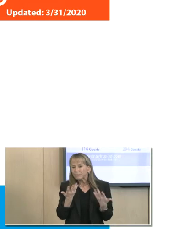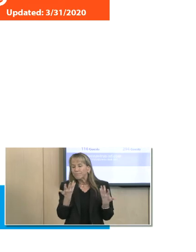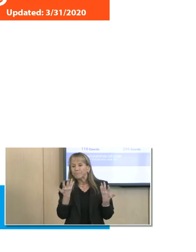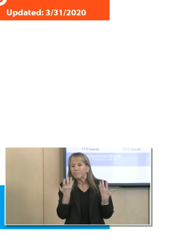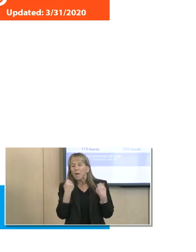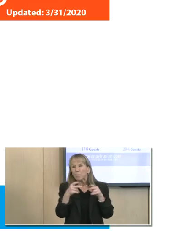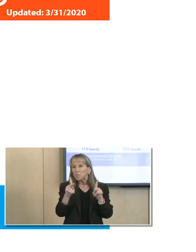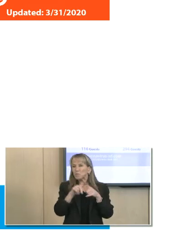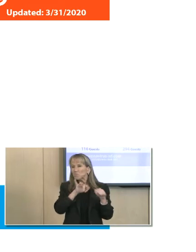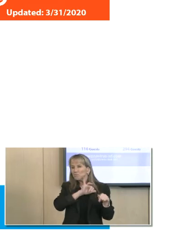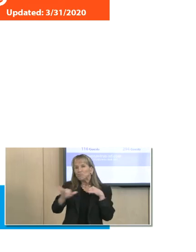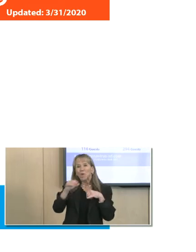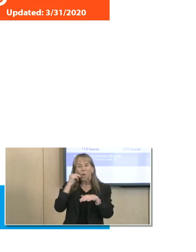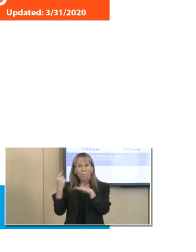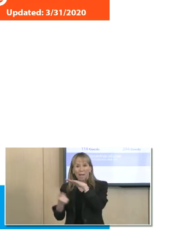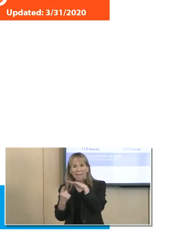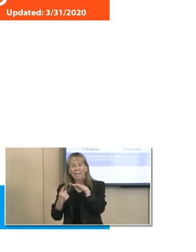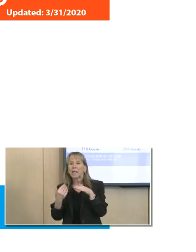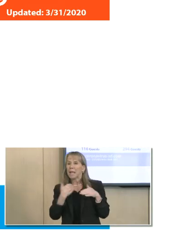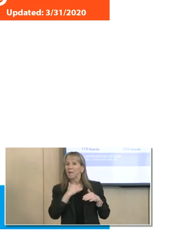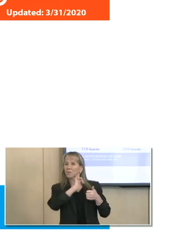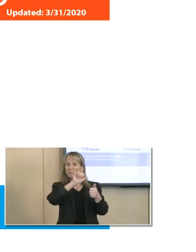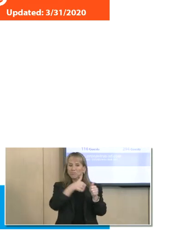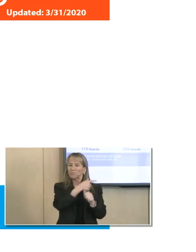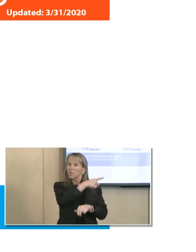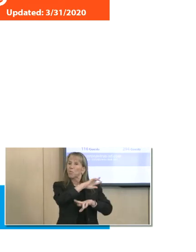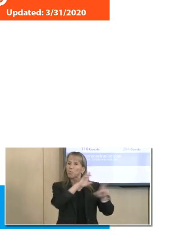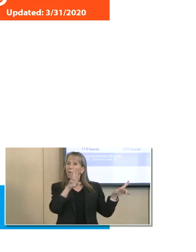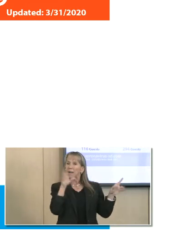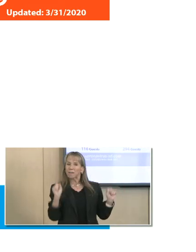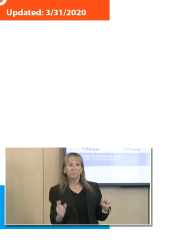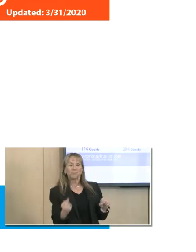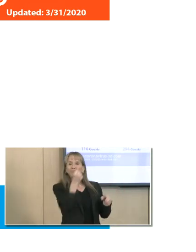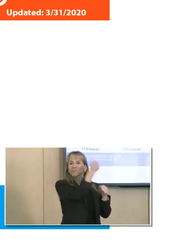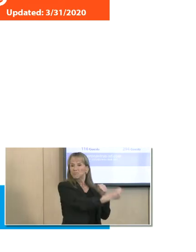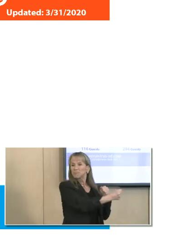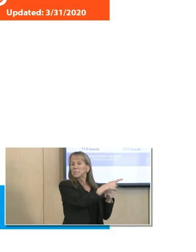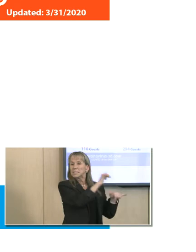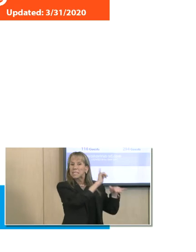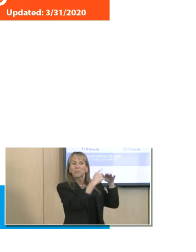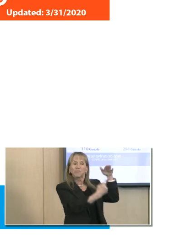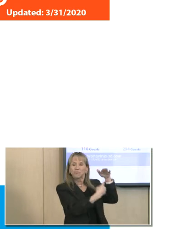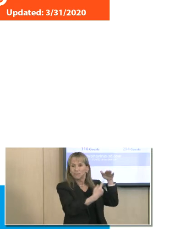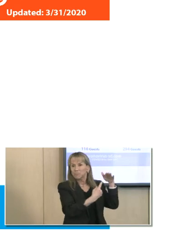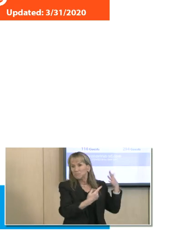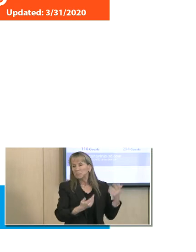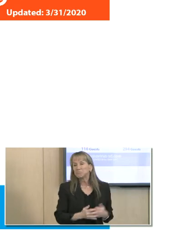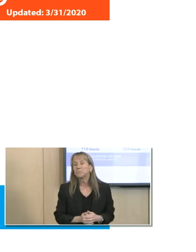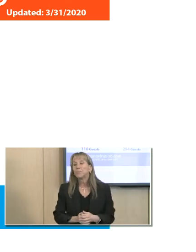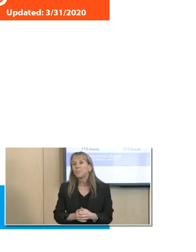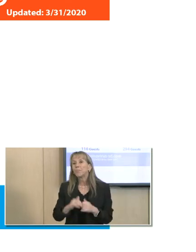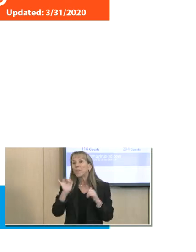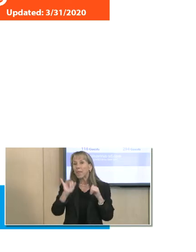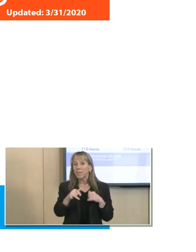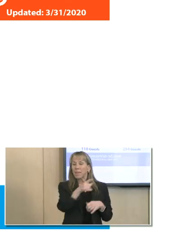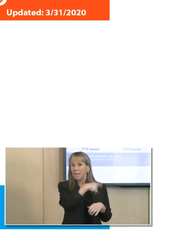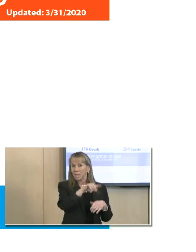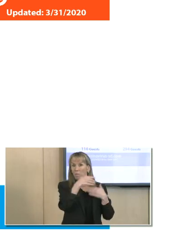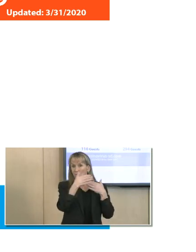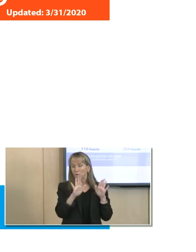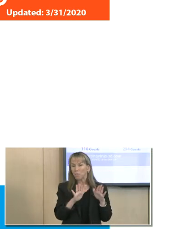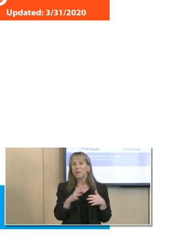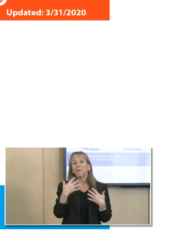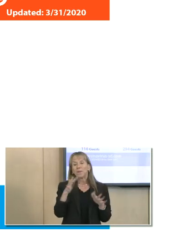at home, that we have a place for them where they can go and remain in isolation. Out of those rooms, 106 of those rooms